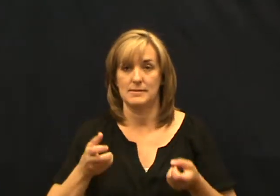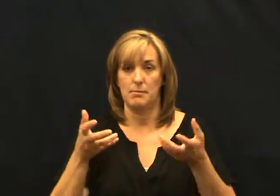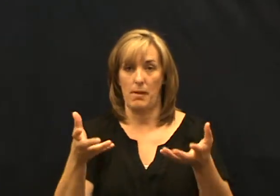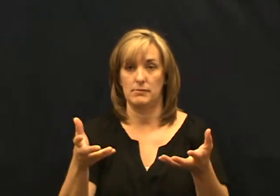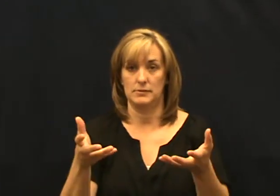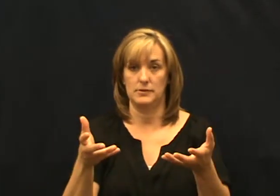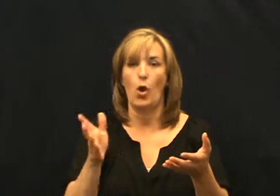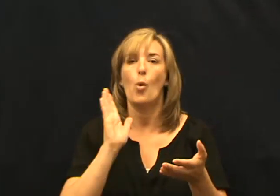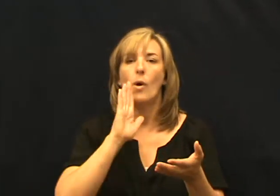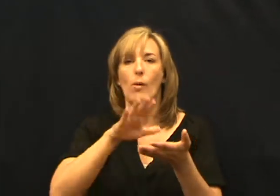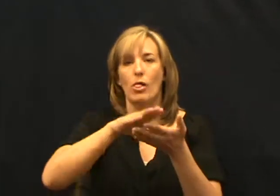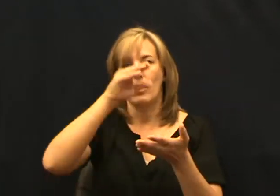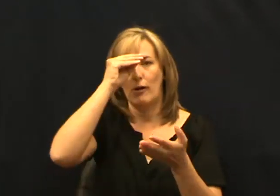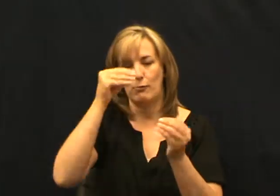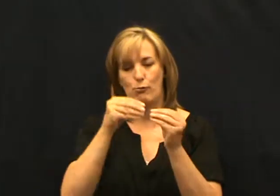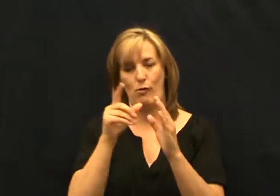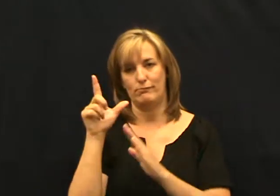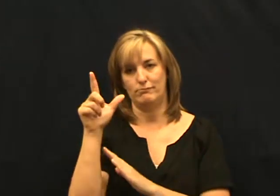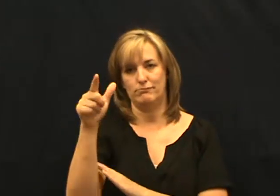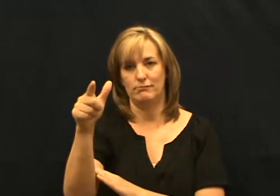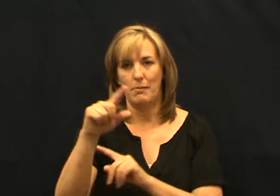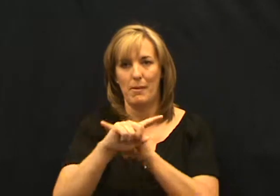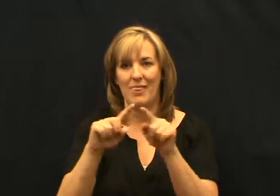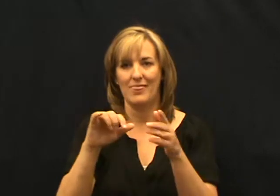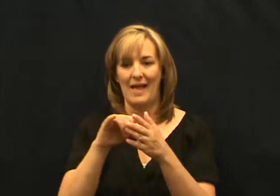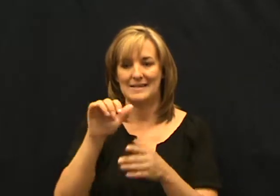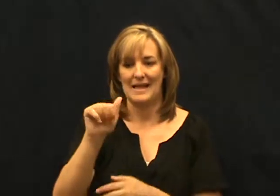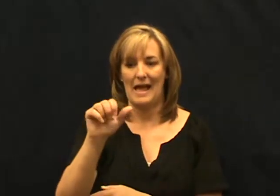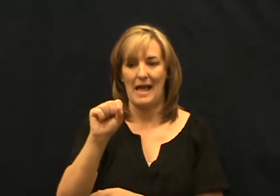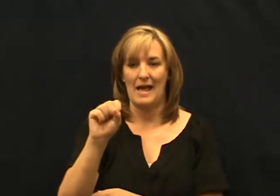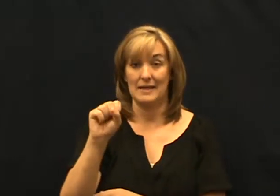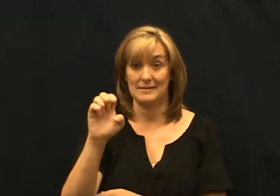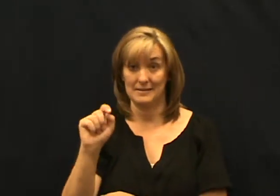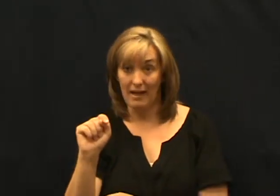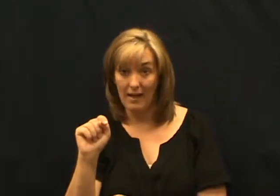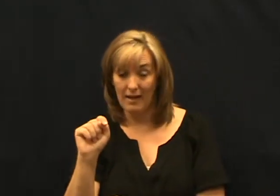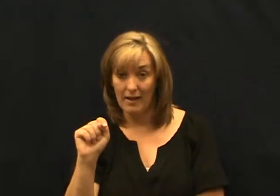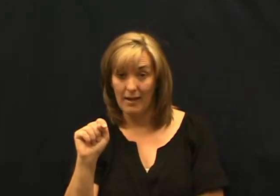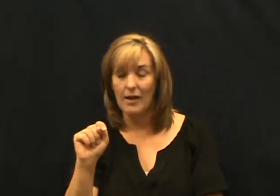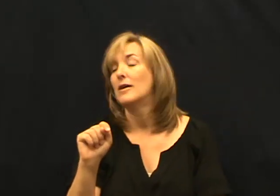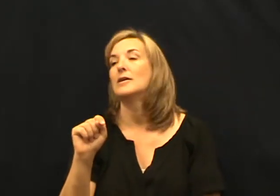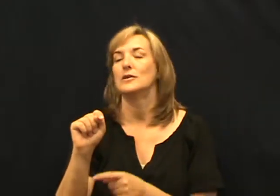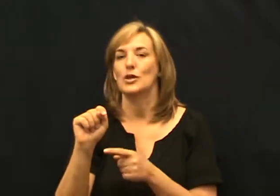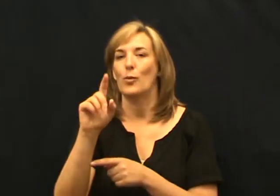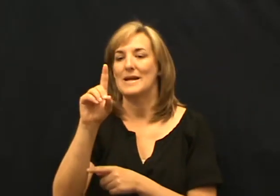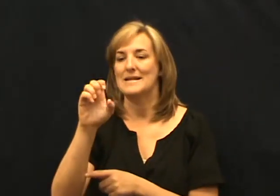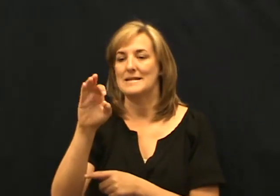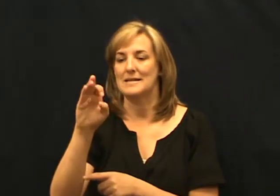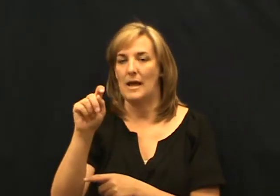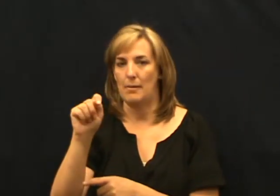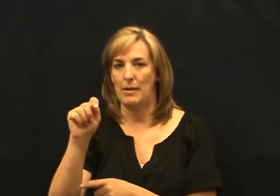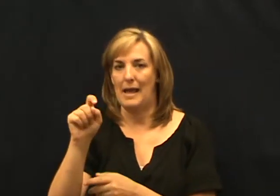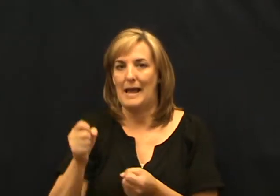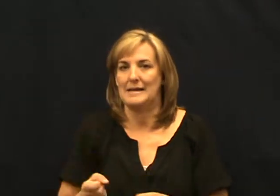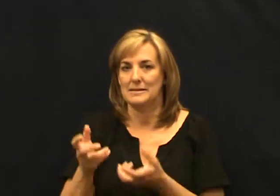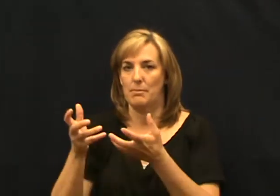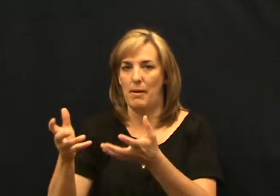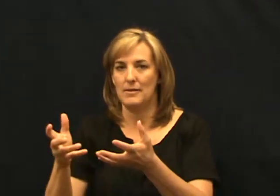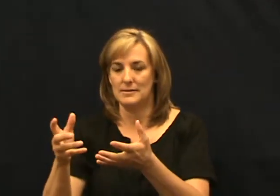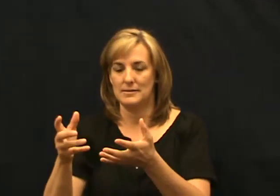prepaid expense is an asset, so we would debit prepaid expense and credit cash to show that we actually pay cash out, but that